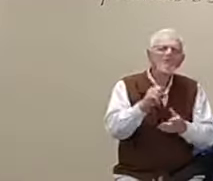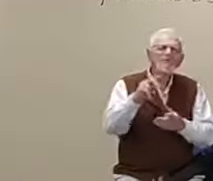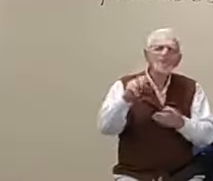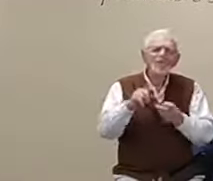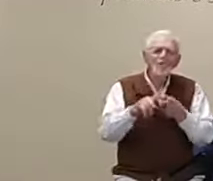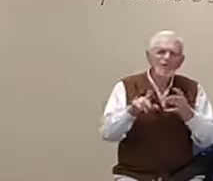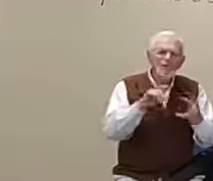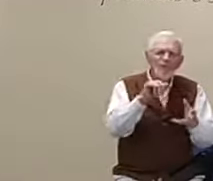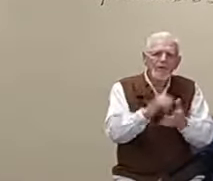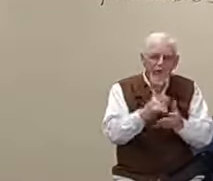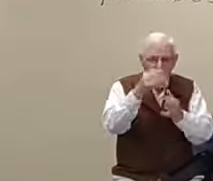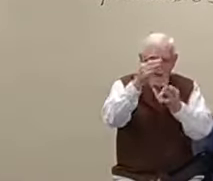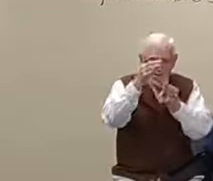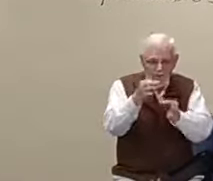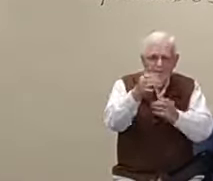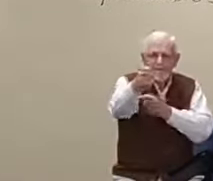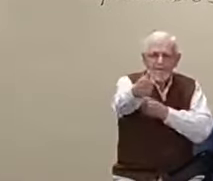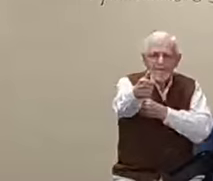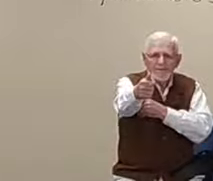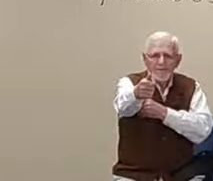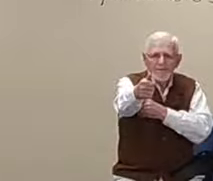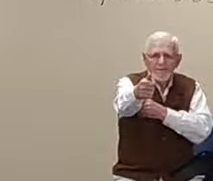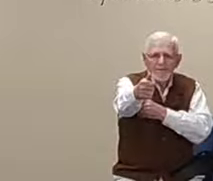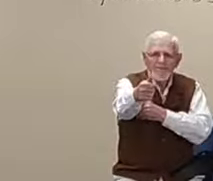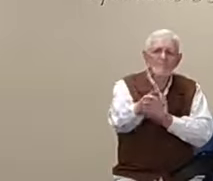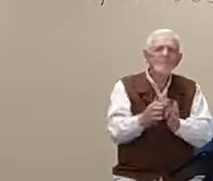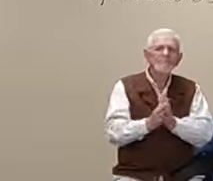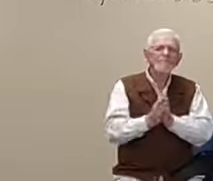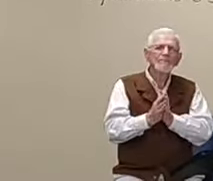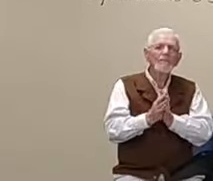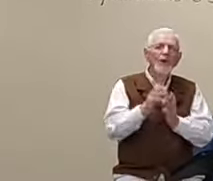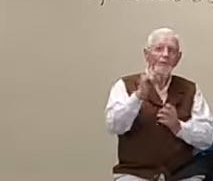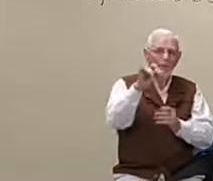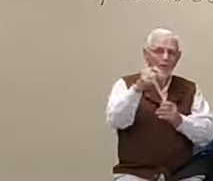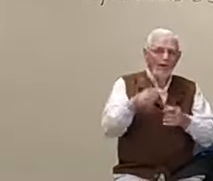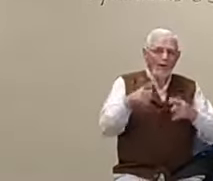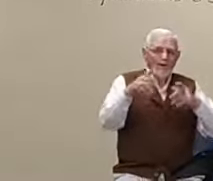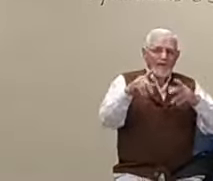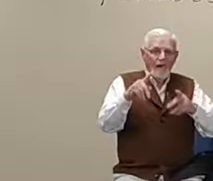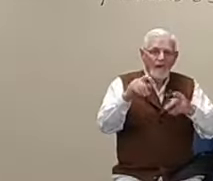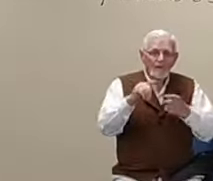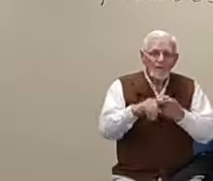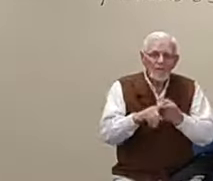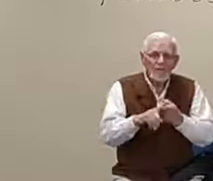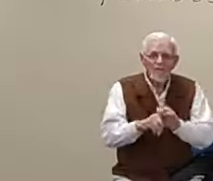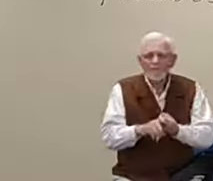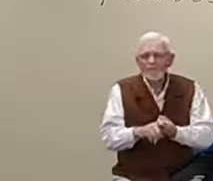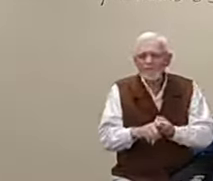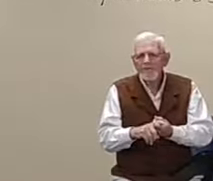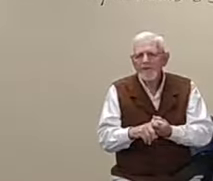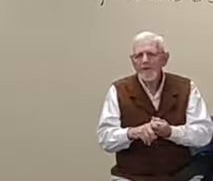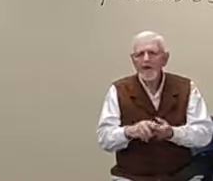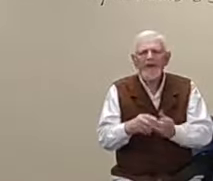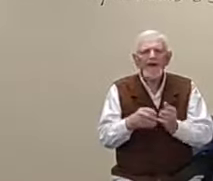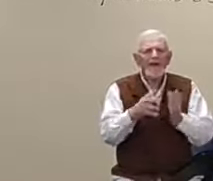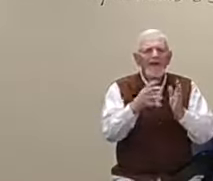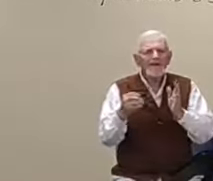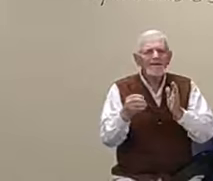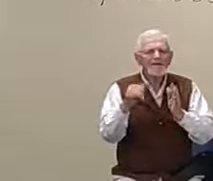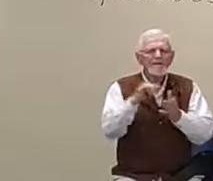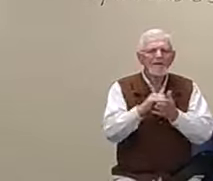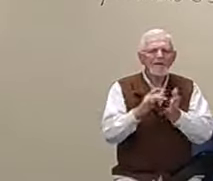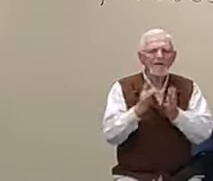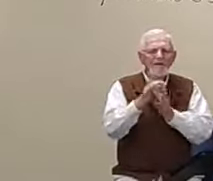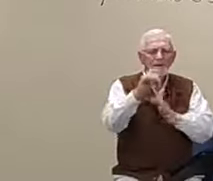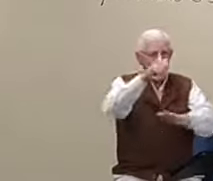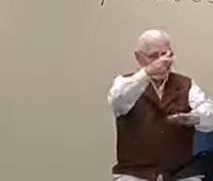You're supposed to judge yourself. Amen. Do you live up to the example that Jesus Christ set?